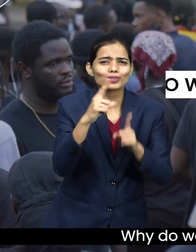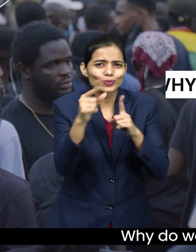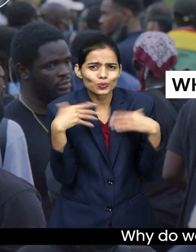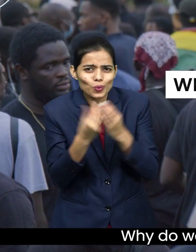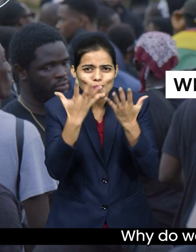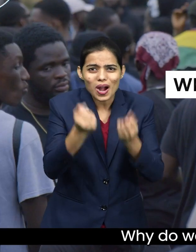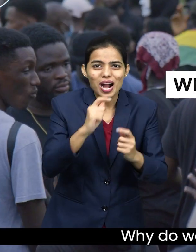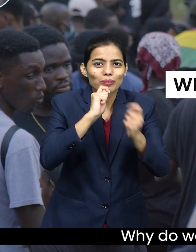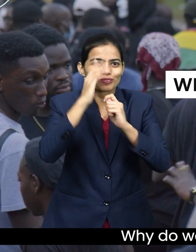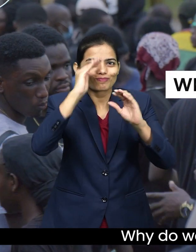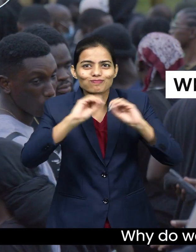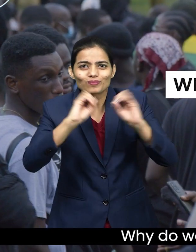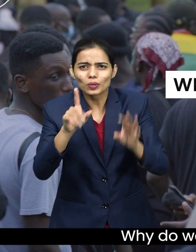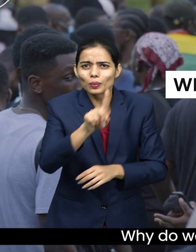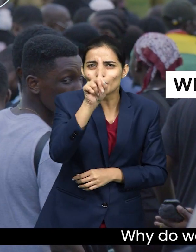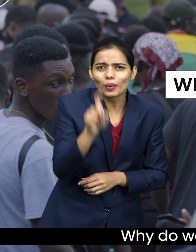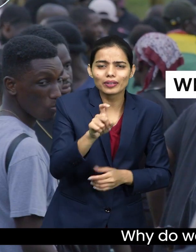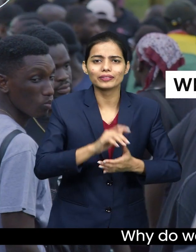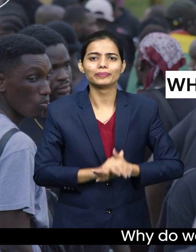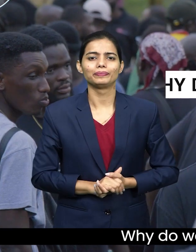Why do we need mass media?